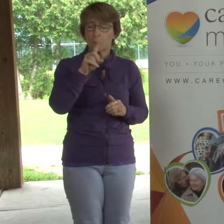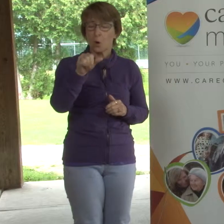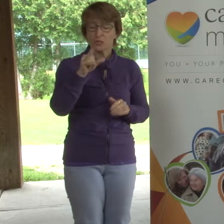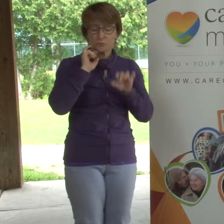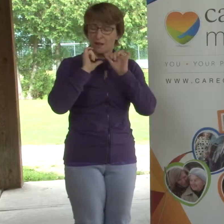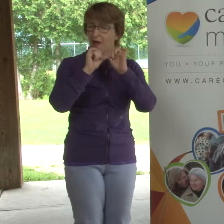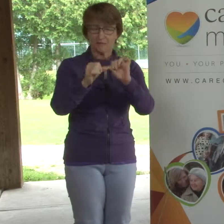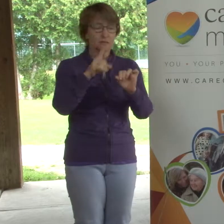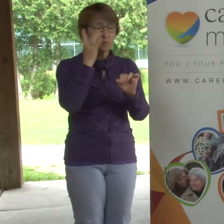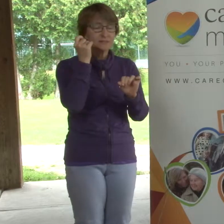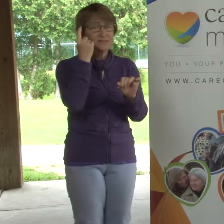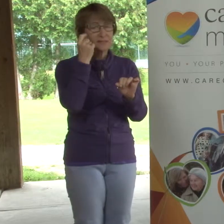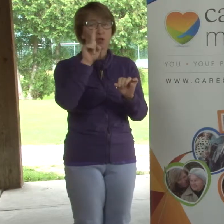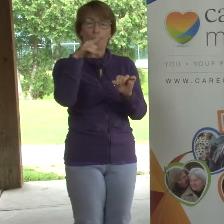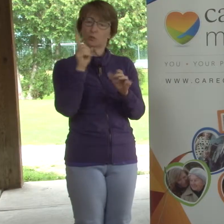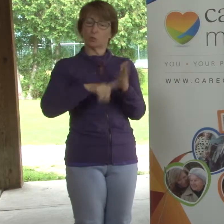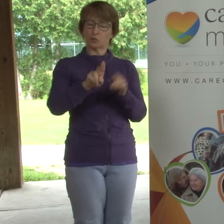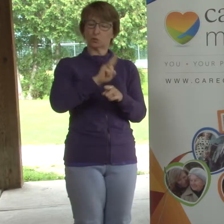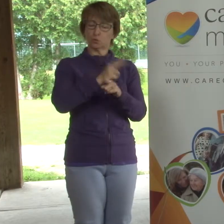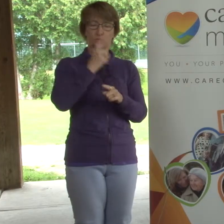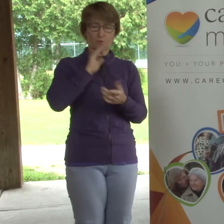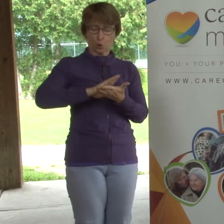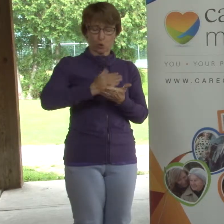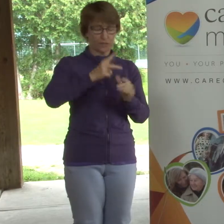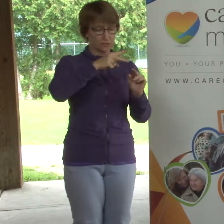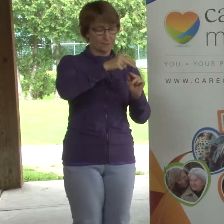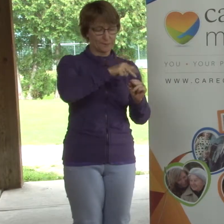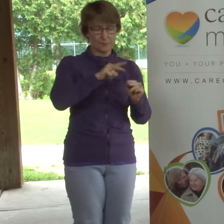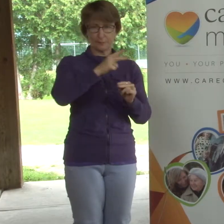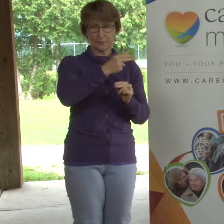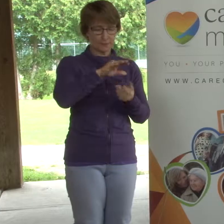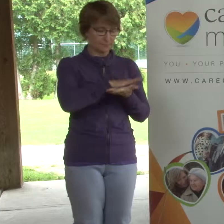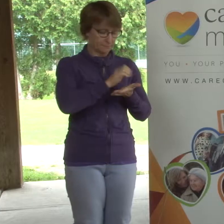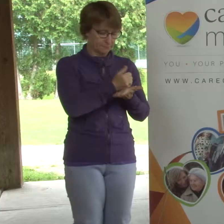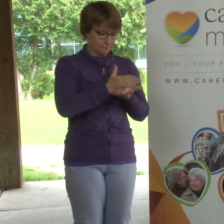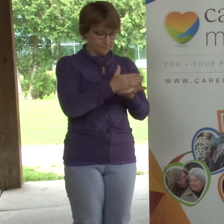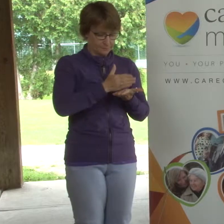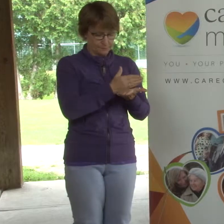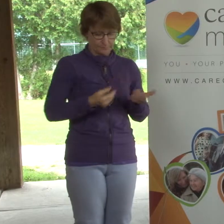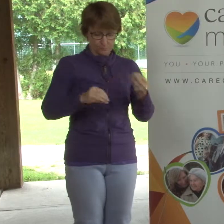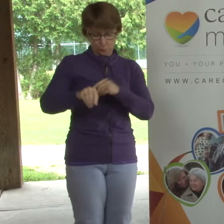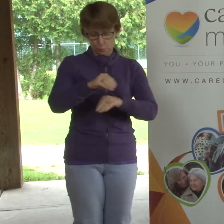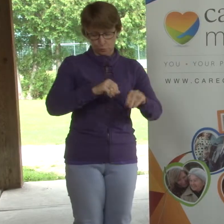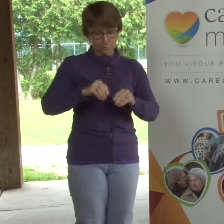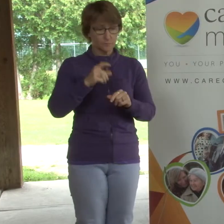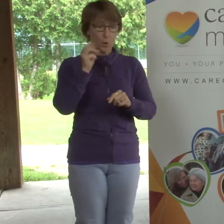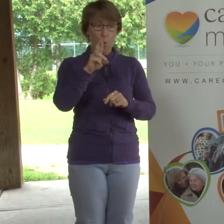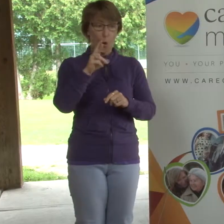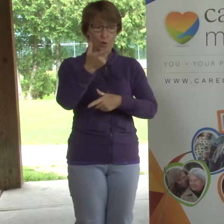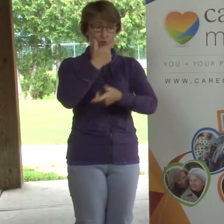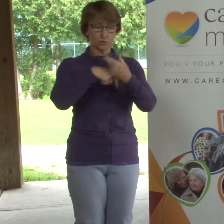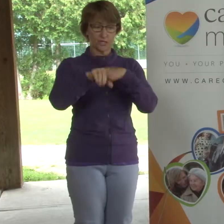summer because you're only going to clip back what you need. Or we could change it up and put something